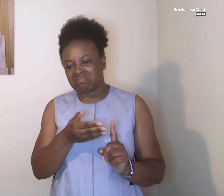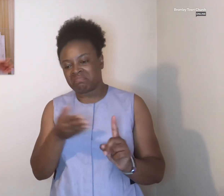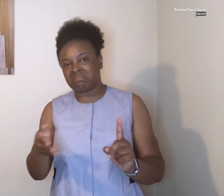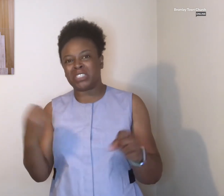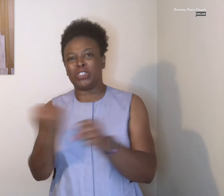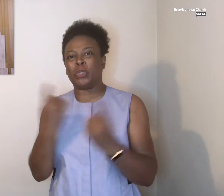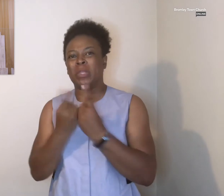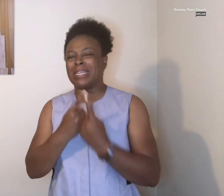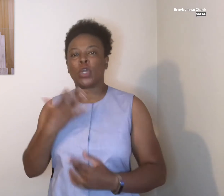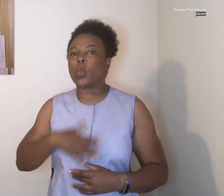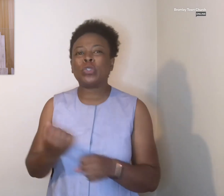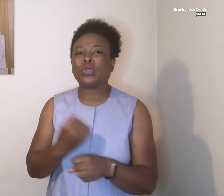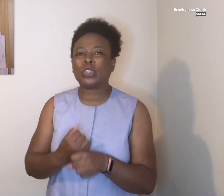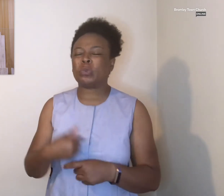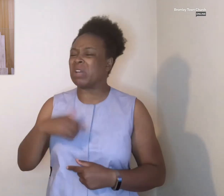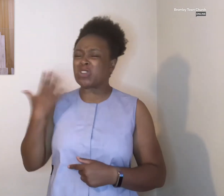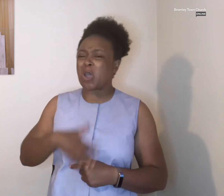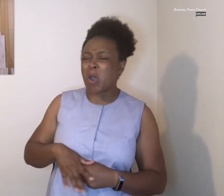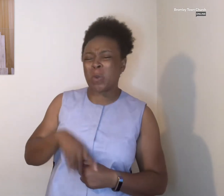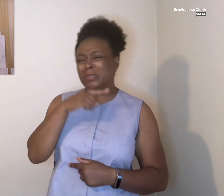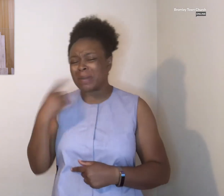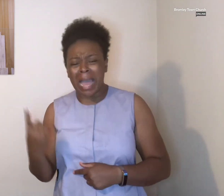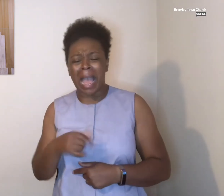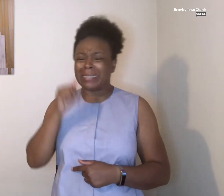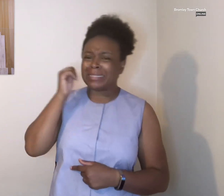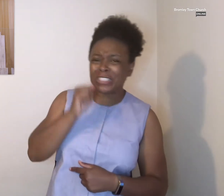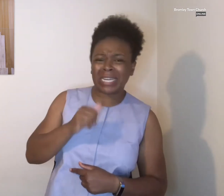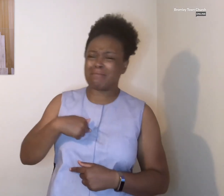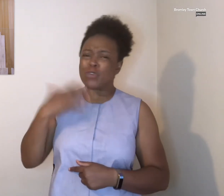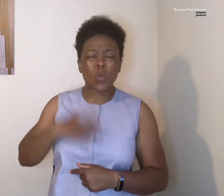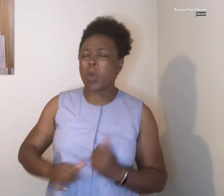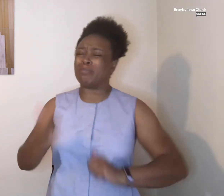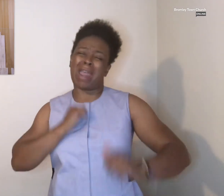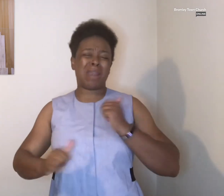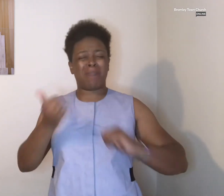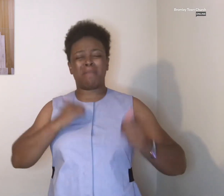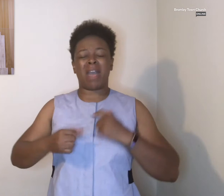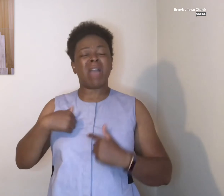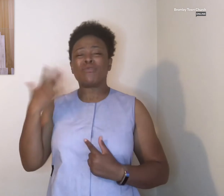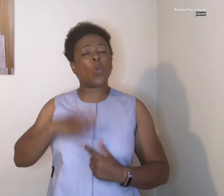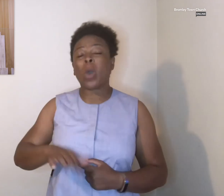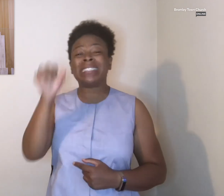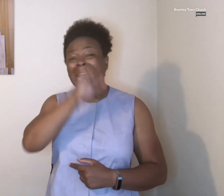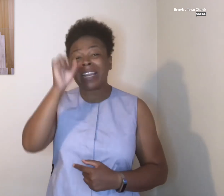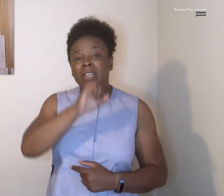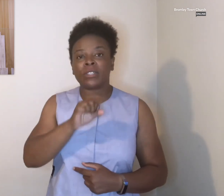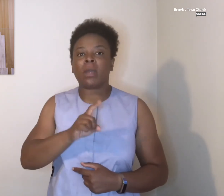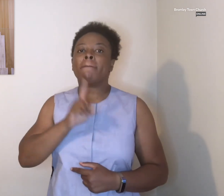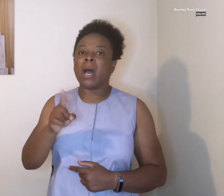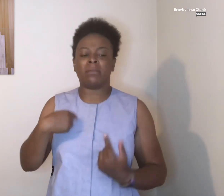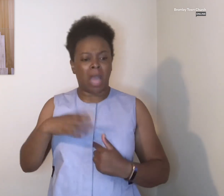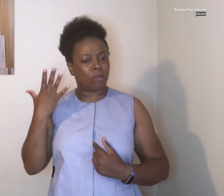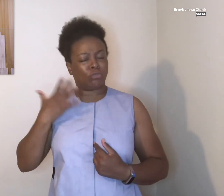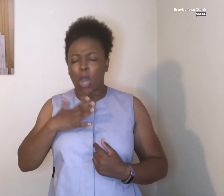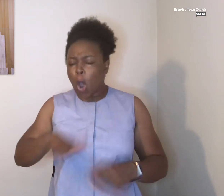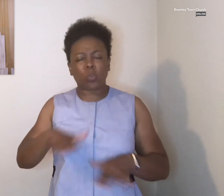lie. I don't want to cheat. I don't want to deceive. I don't want to be arrogant. I don't want to be proud. I don't want to be selfish. And yet the very things I don't